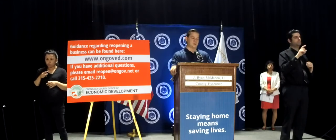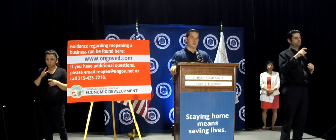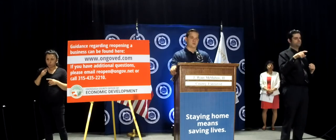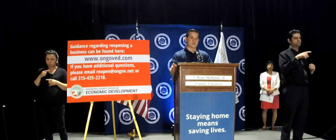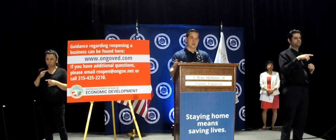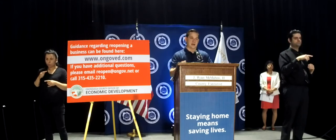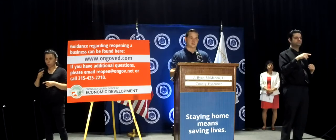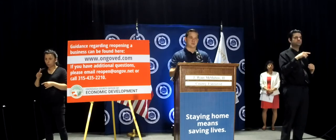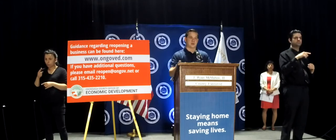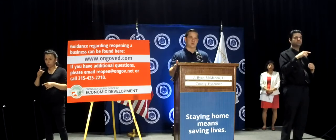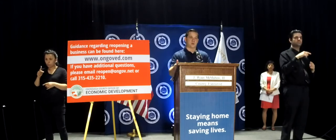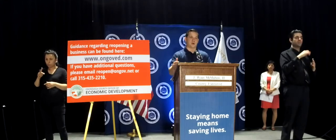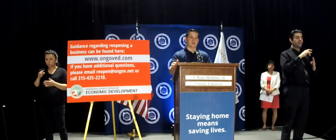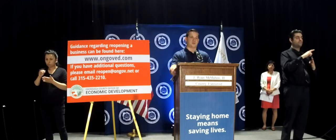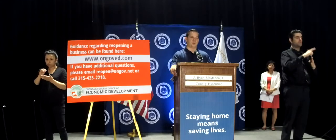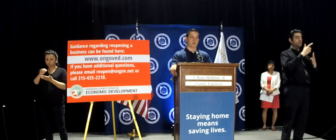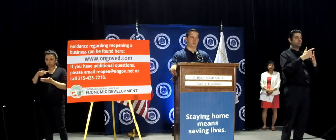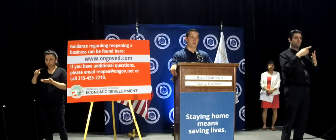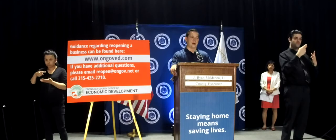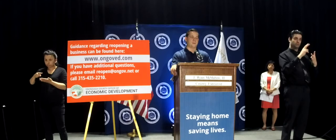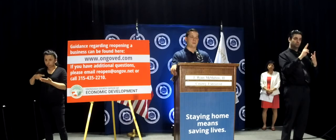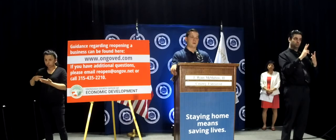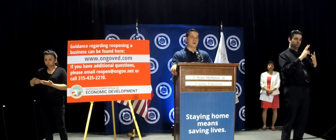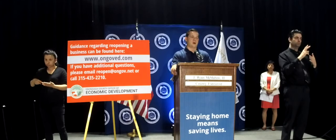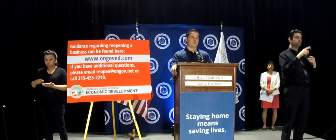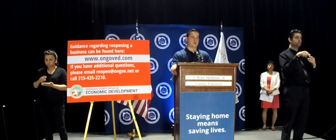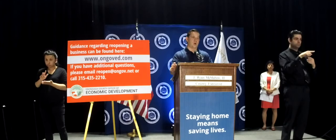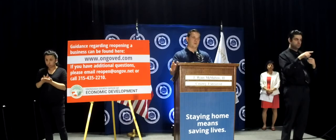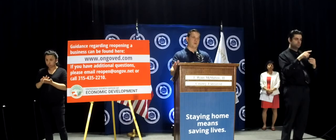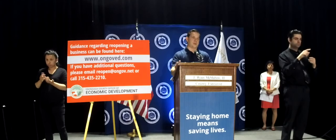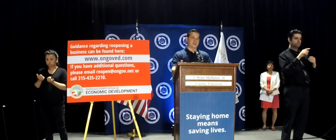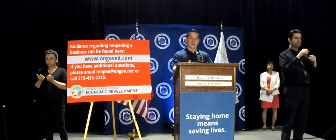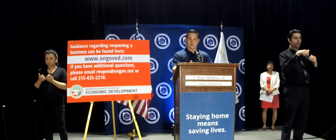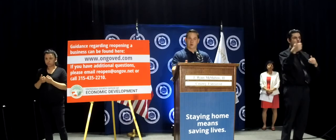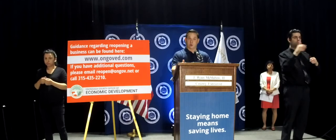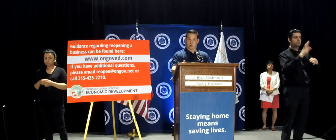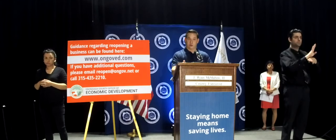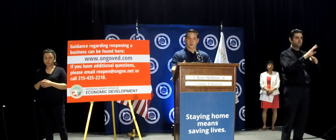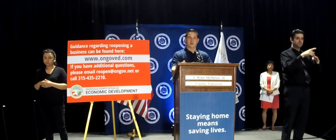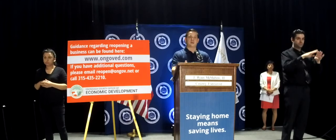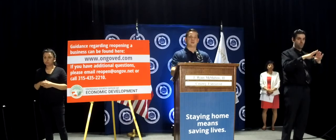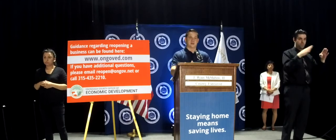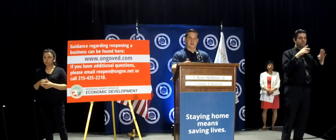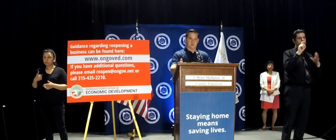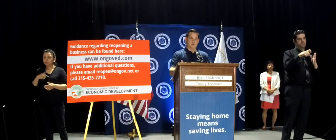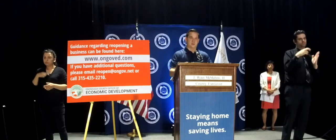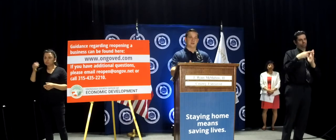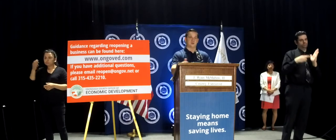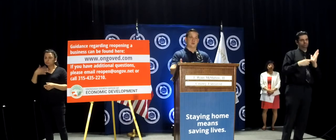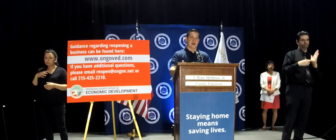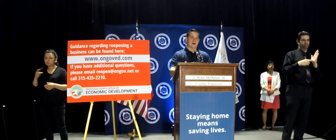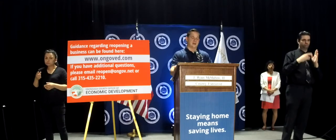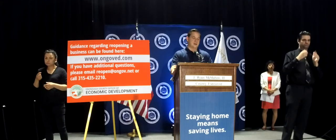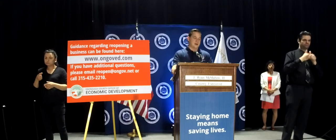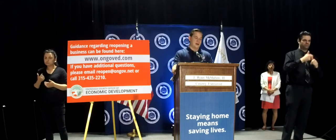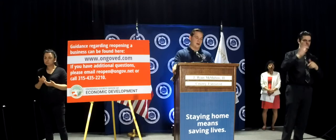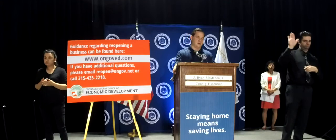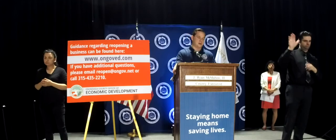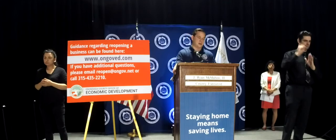did. So as soon as the guidance comes out, we encourage everyone to do that. So hopefully we'll get the guidance out earlier so that they can do